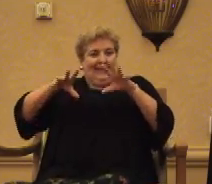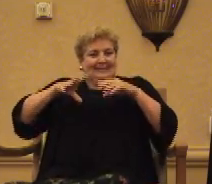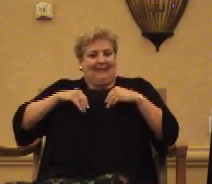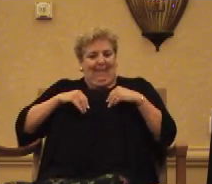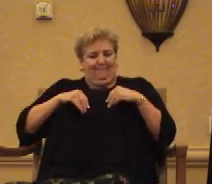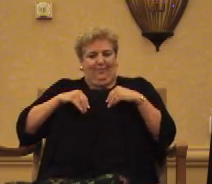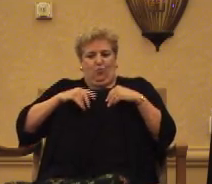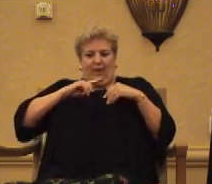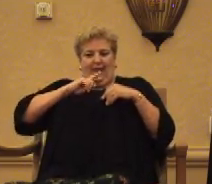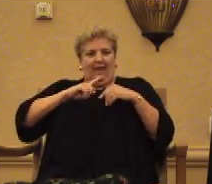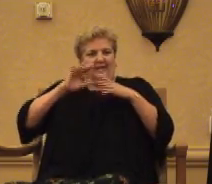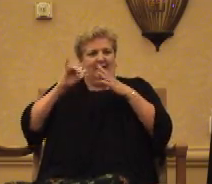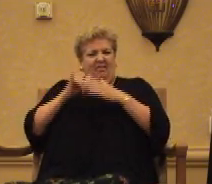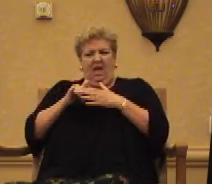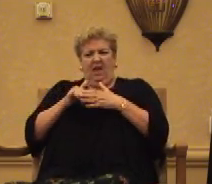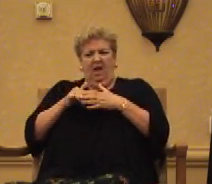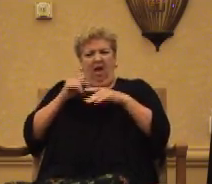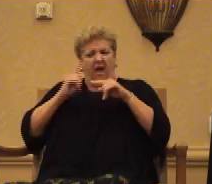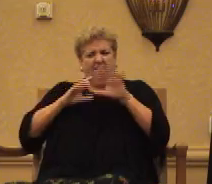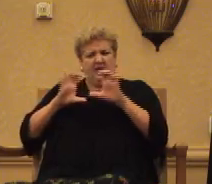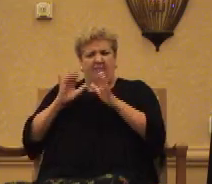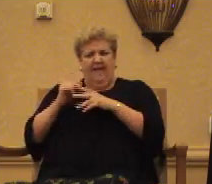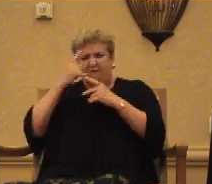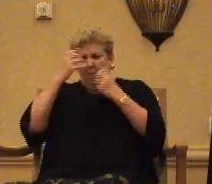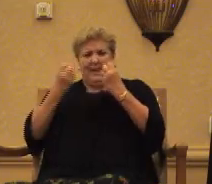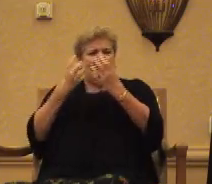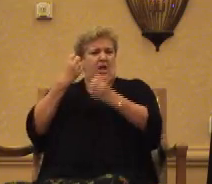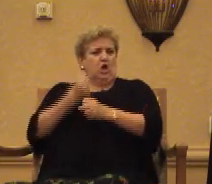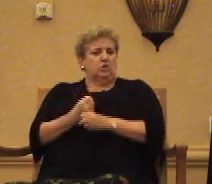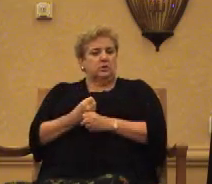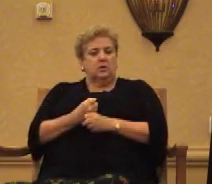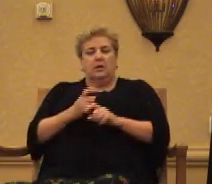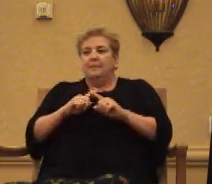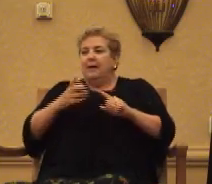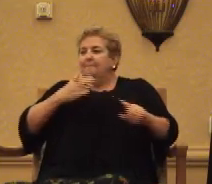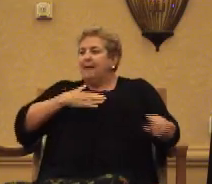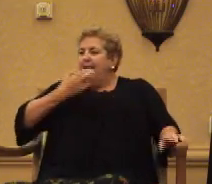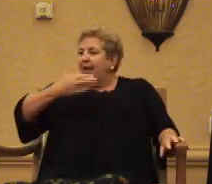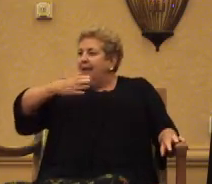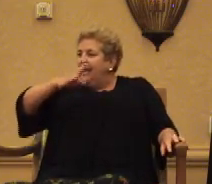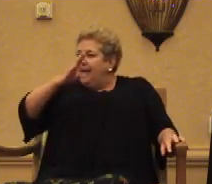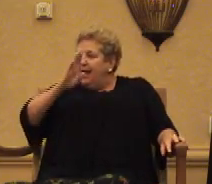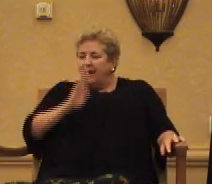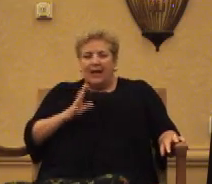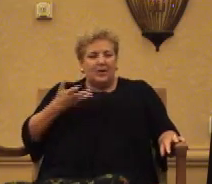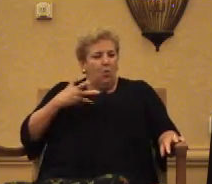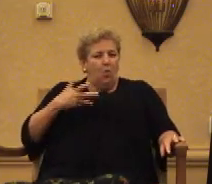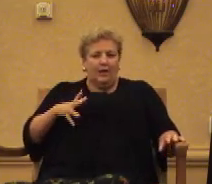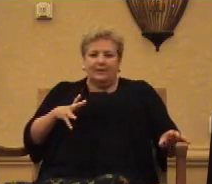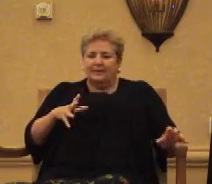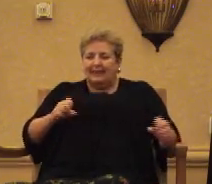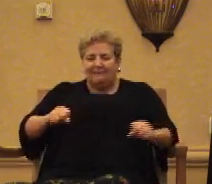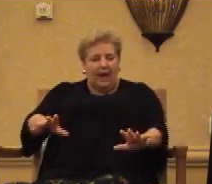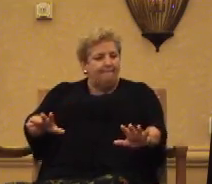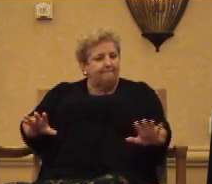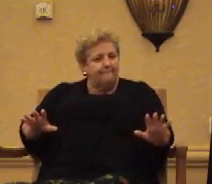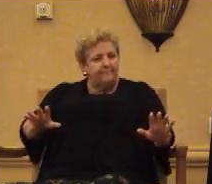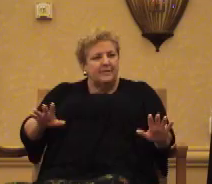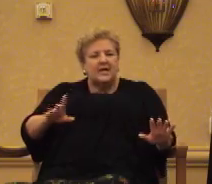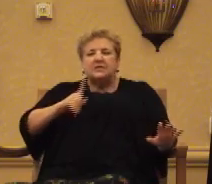horse now for years. But my God, I don't want it to be a dead horse. So desperately that